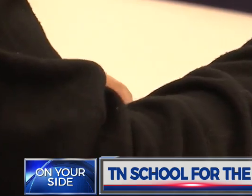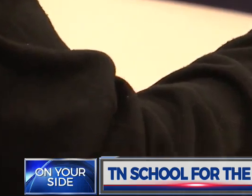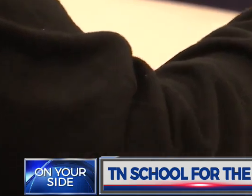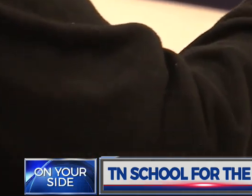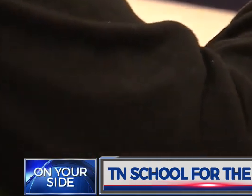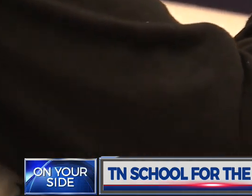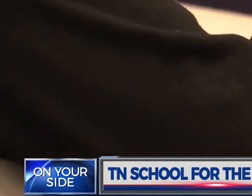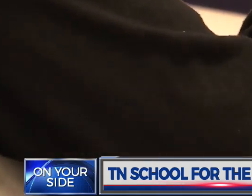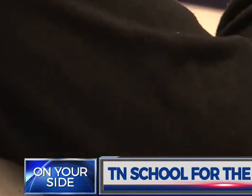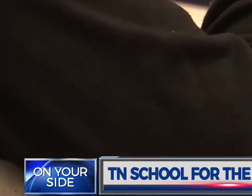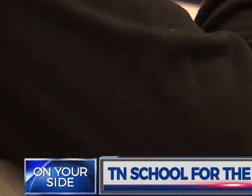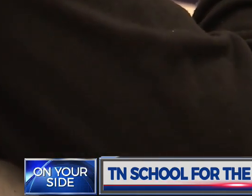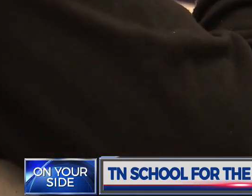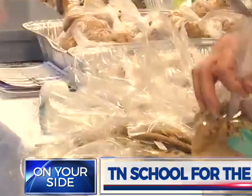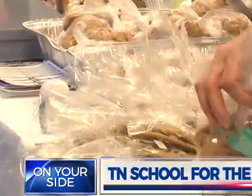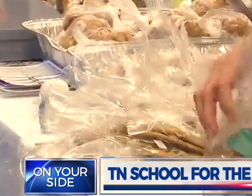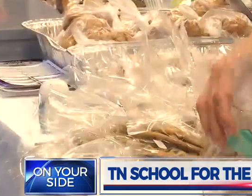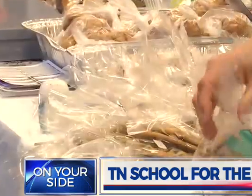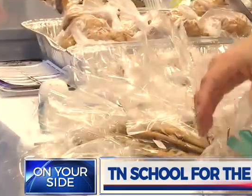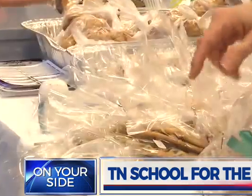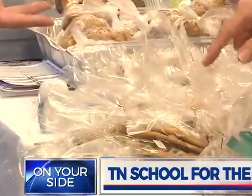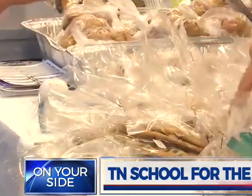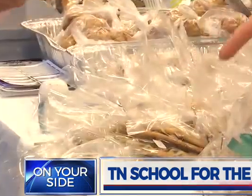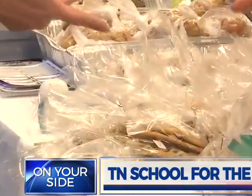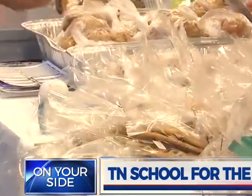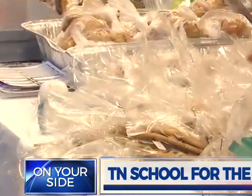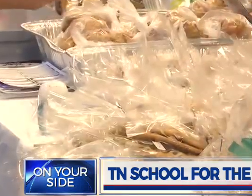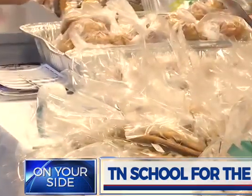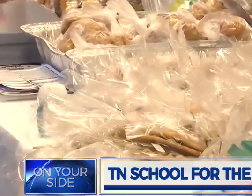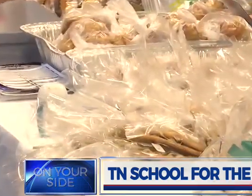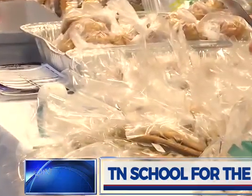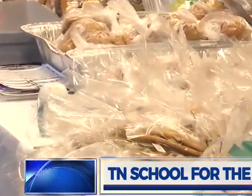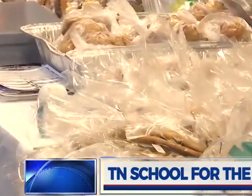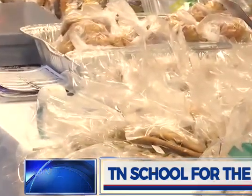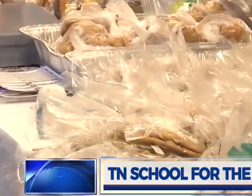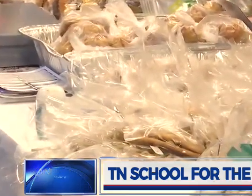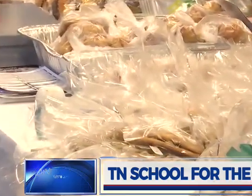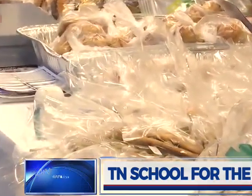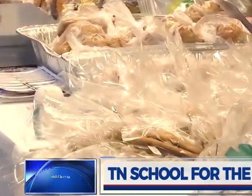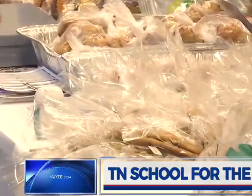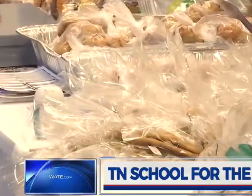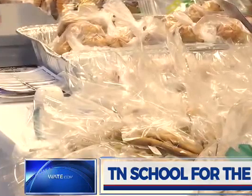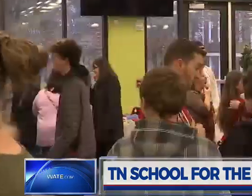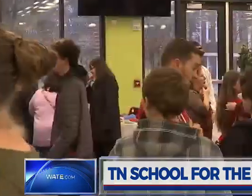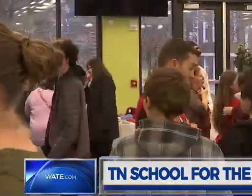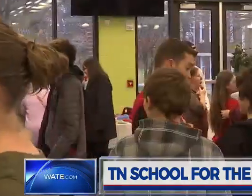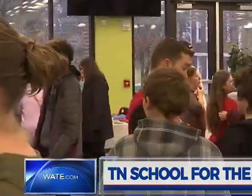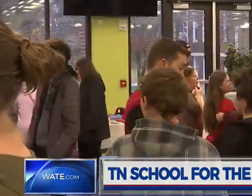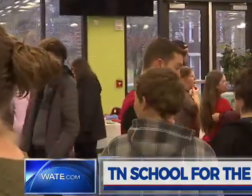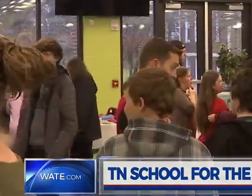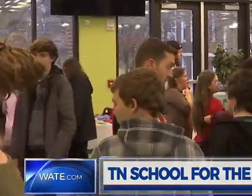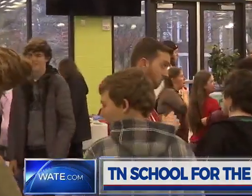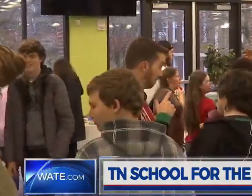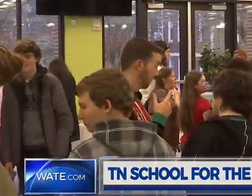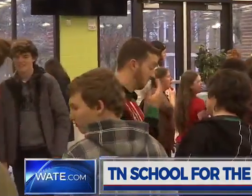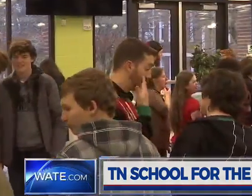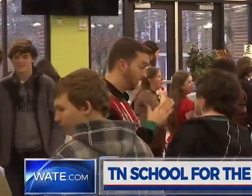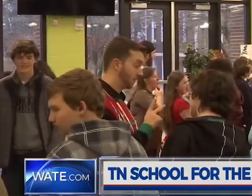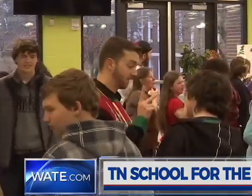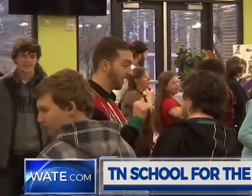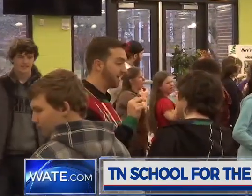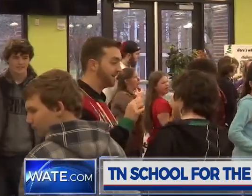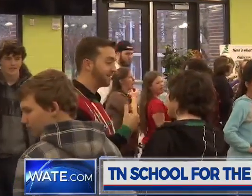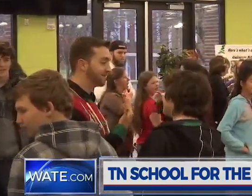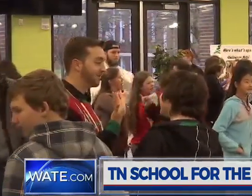the menu today but some other goodies we understand as well as crafts and prizes they say this makes this annual event a party that students really look forward to